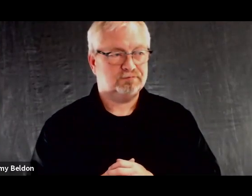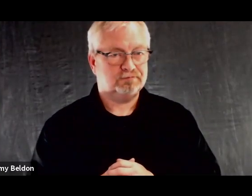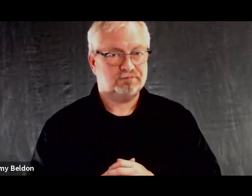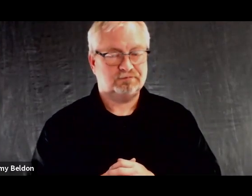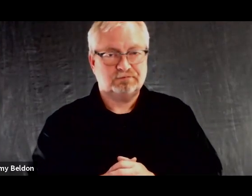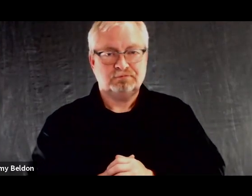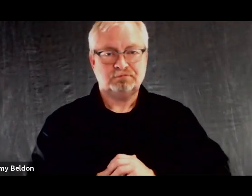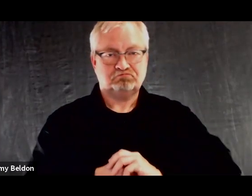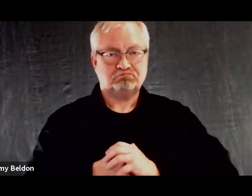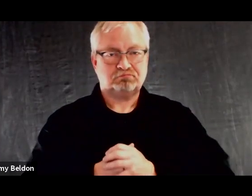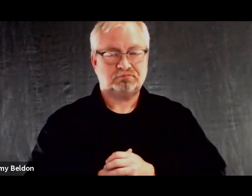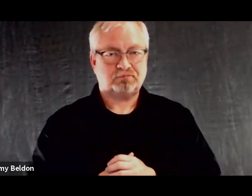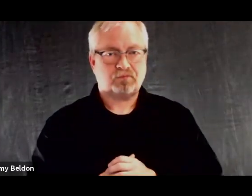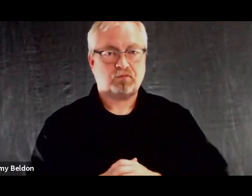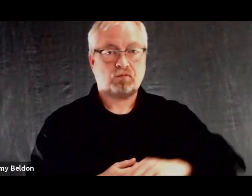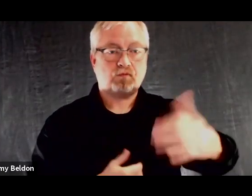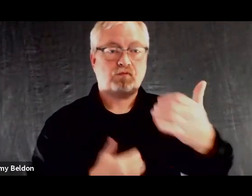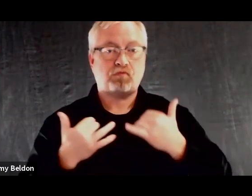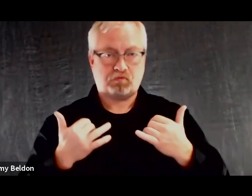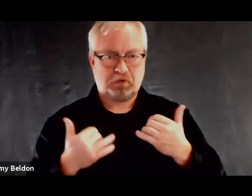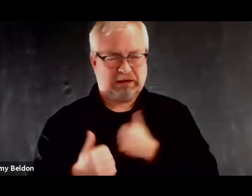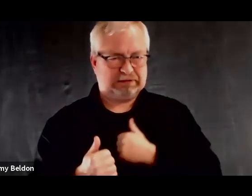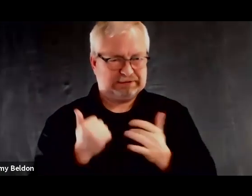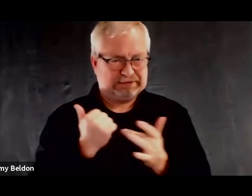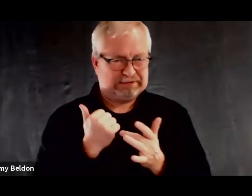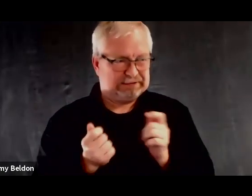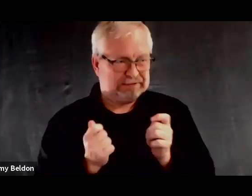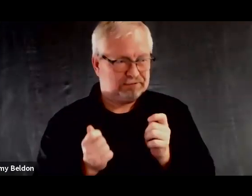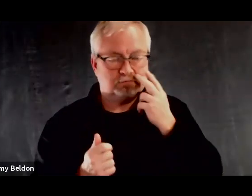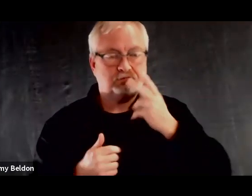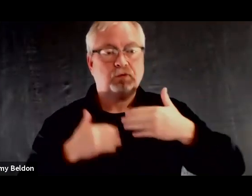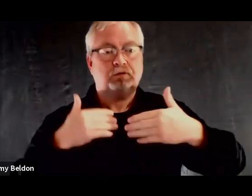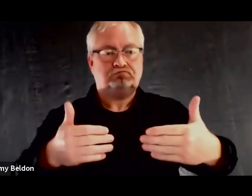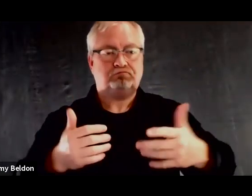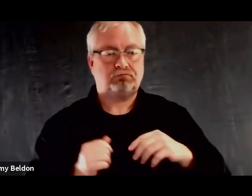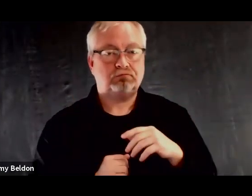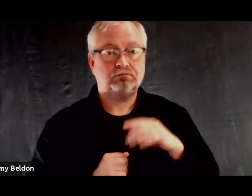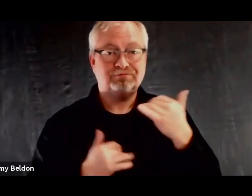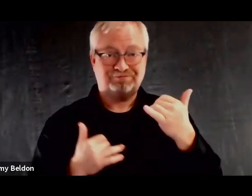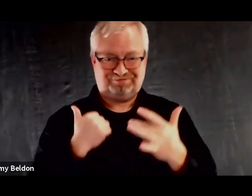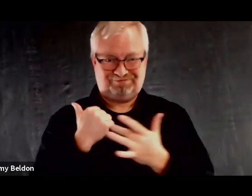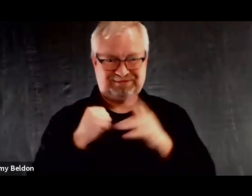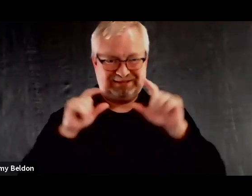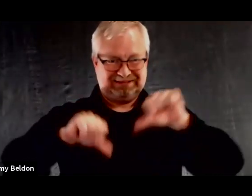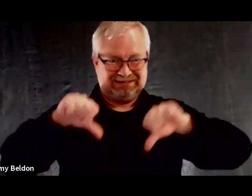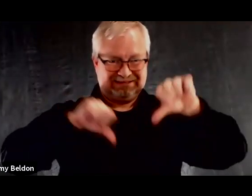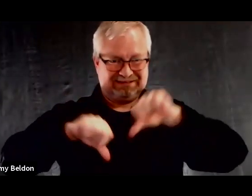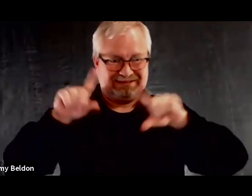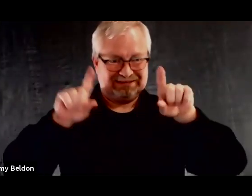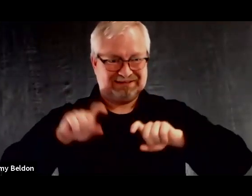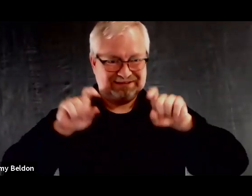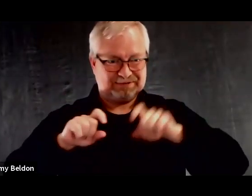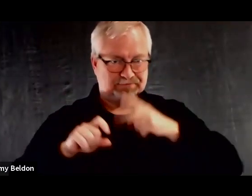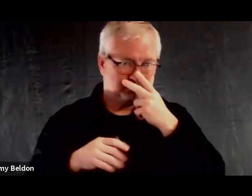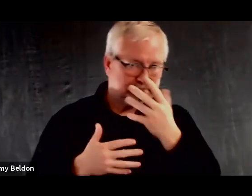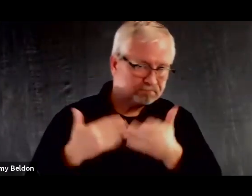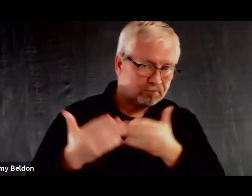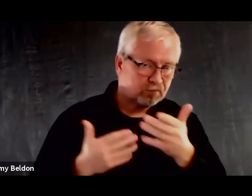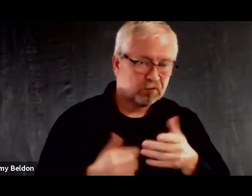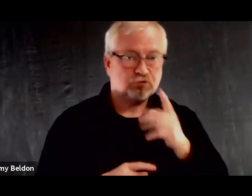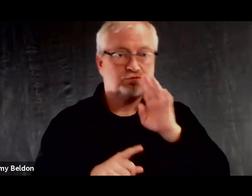evolving. We're interested in that too, as we've talked about, and Governor Walz has talked about, both to understand the spread of the disease